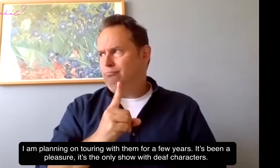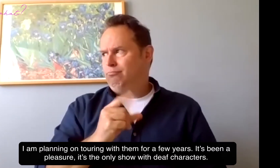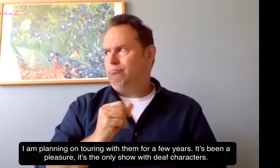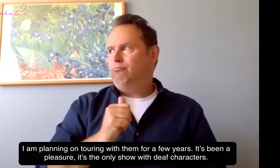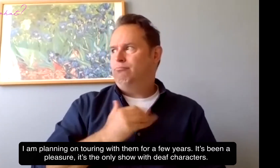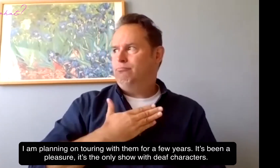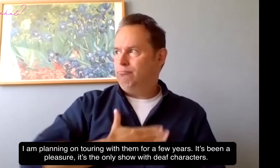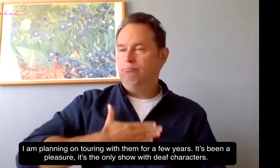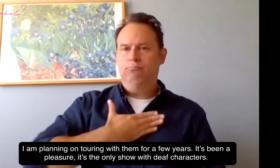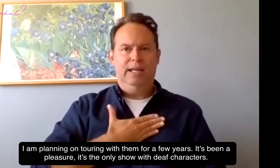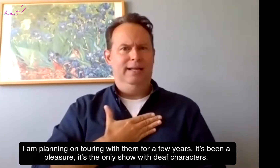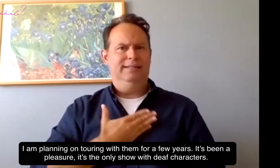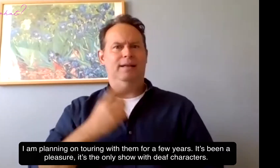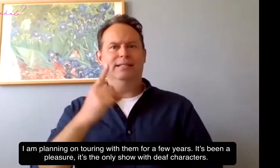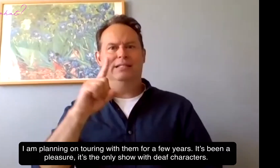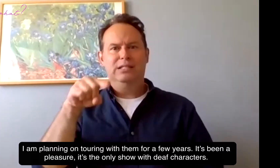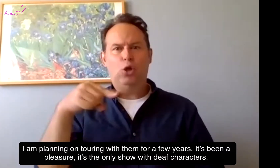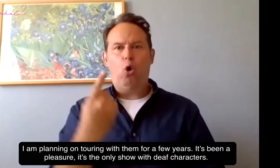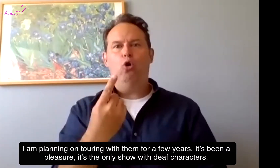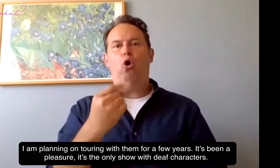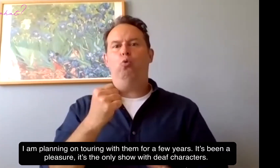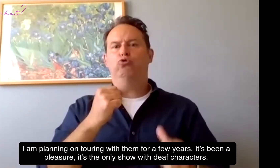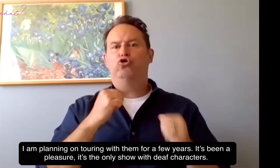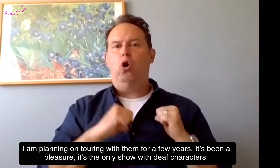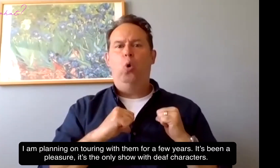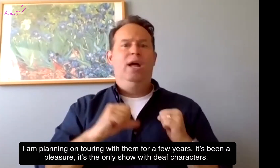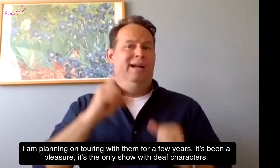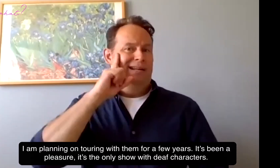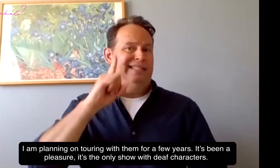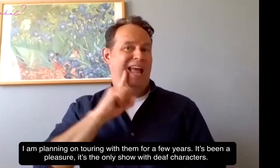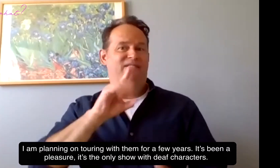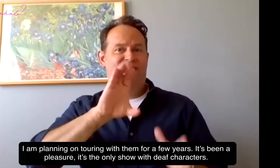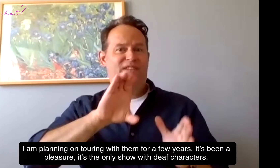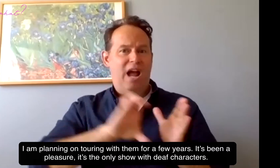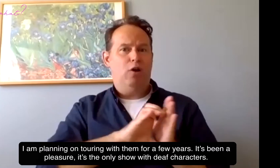It's been a pleasure, and it's the only show with Deaf characters.